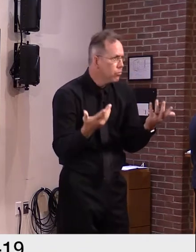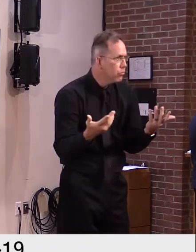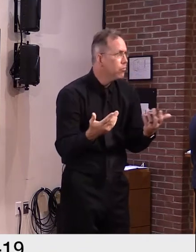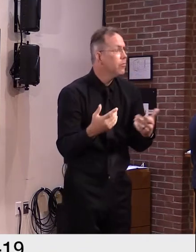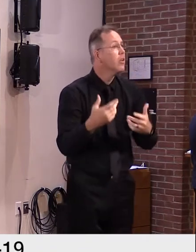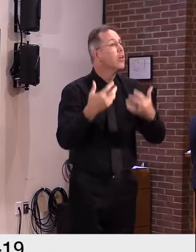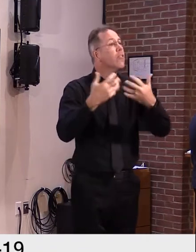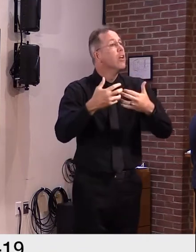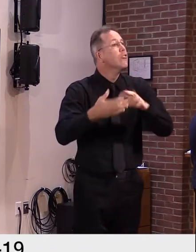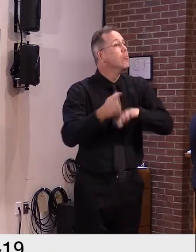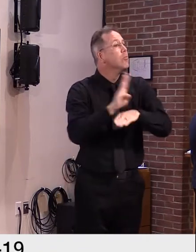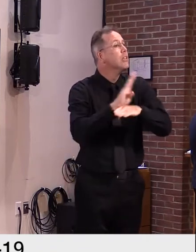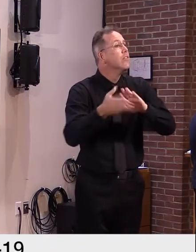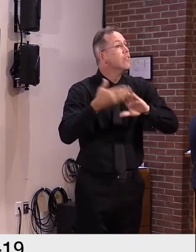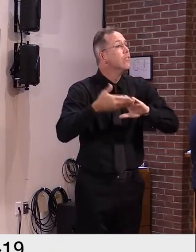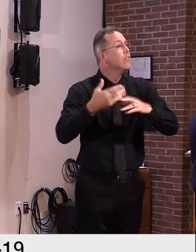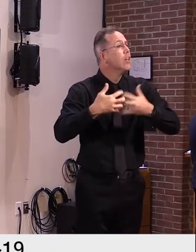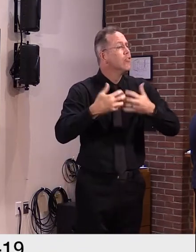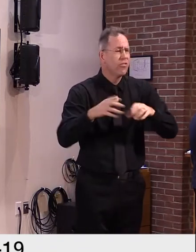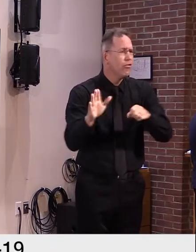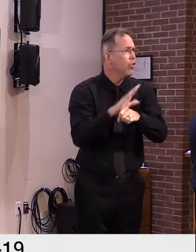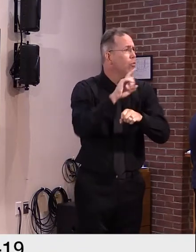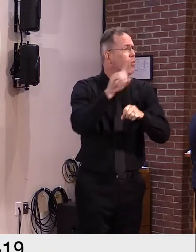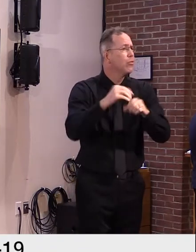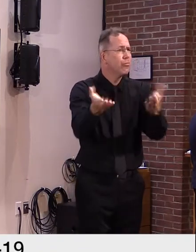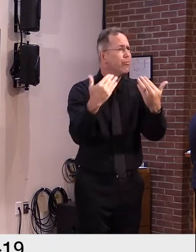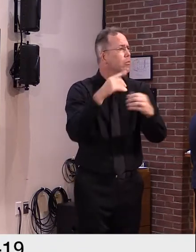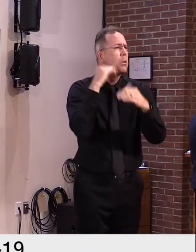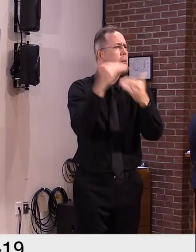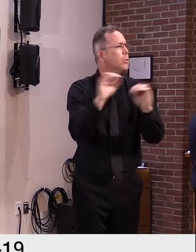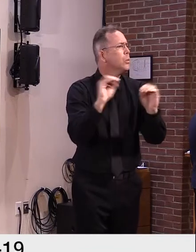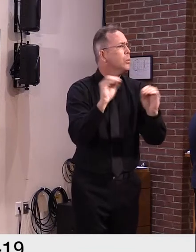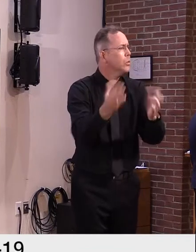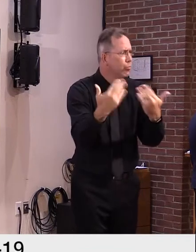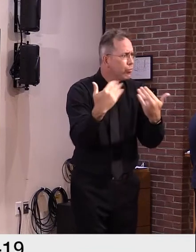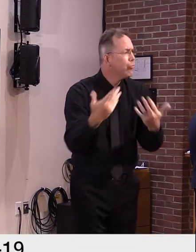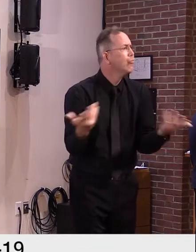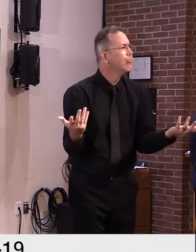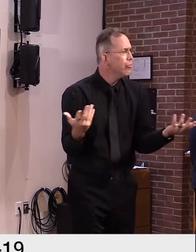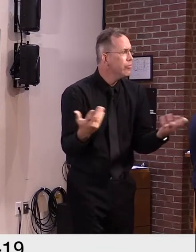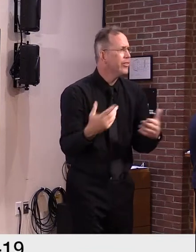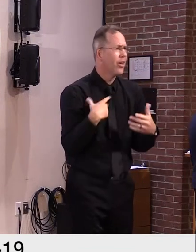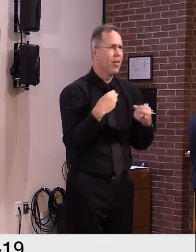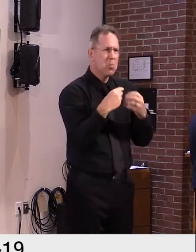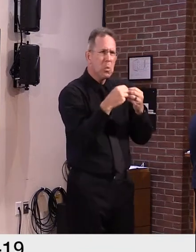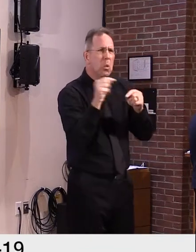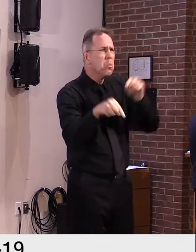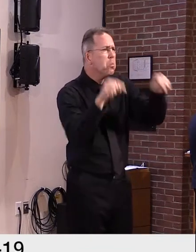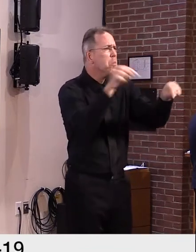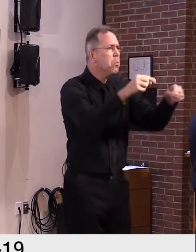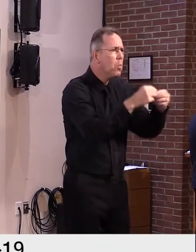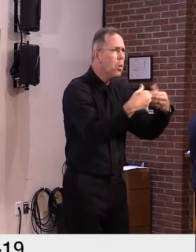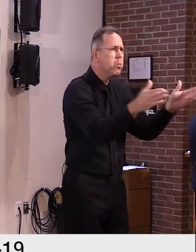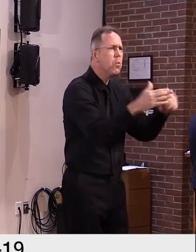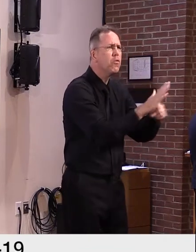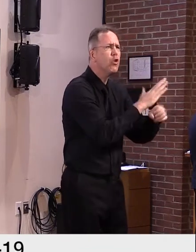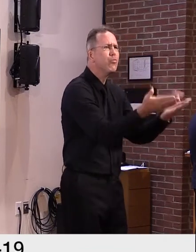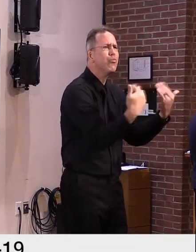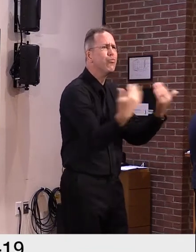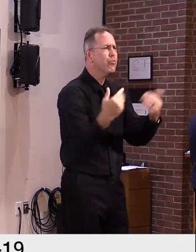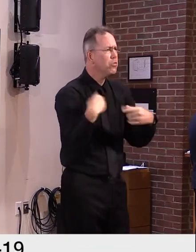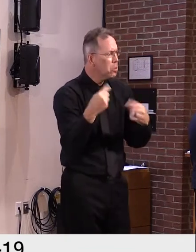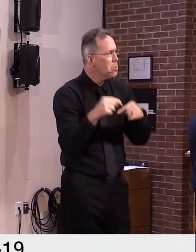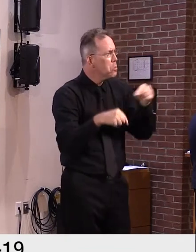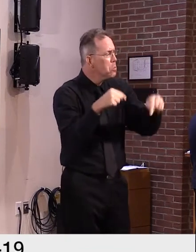100%, construction 100%. There just isn't that many other opportunities. The shortcomings are in